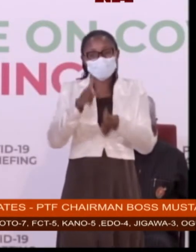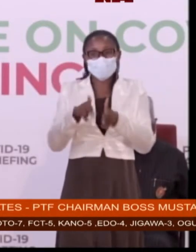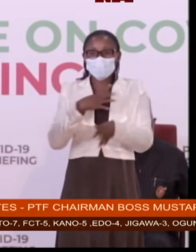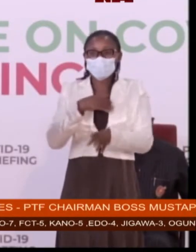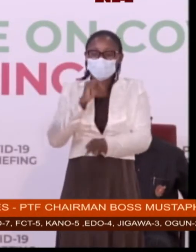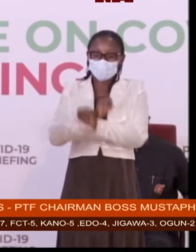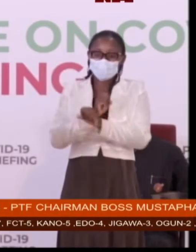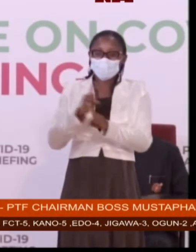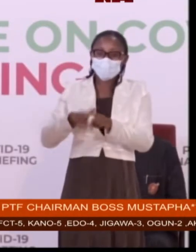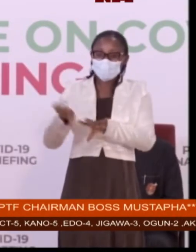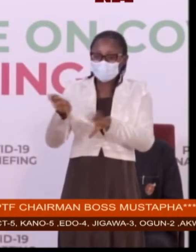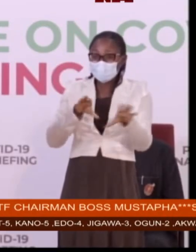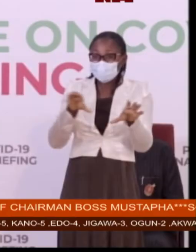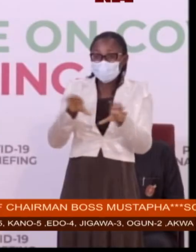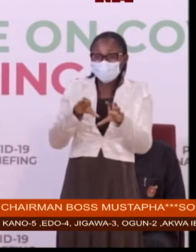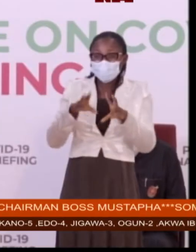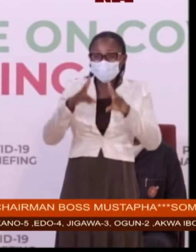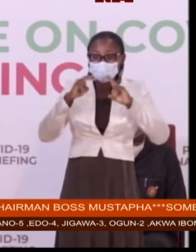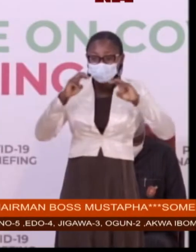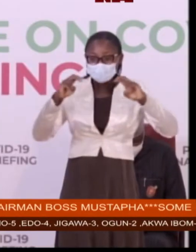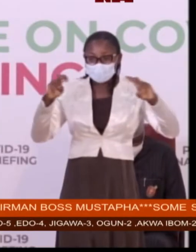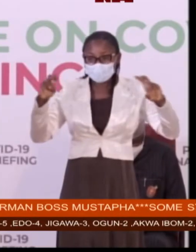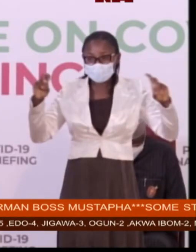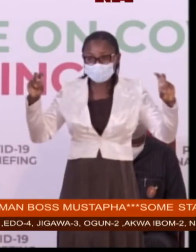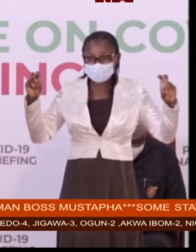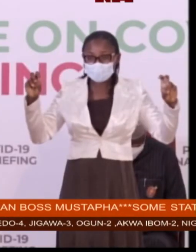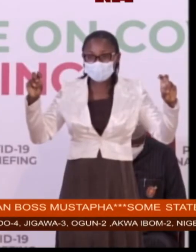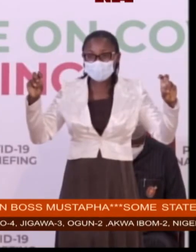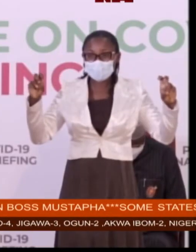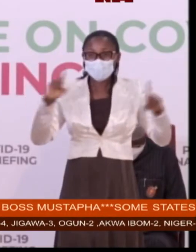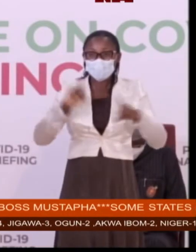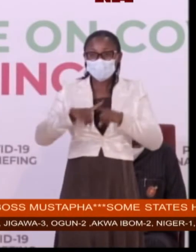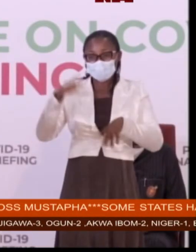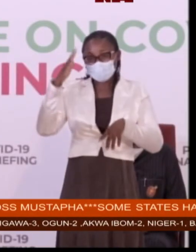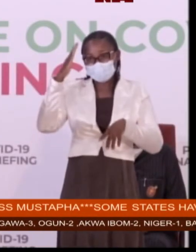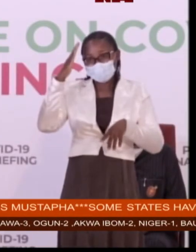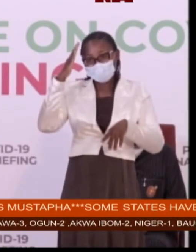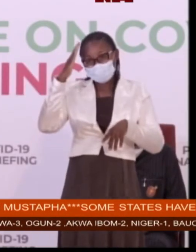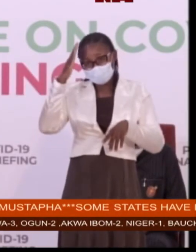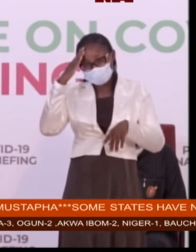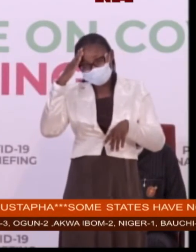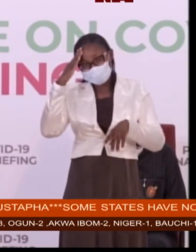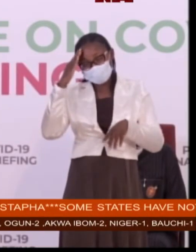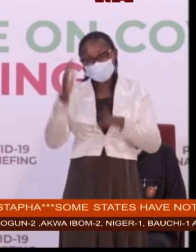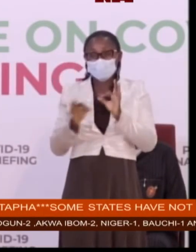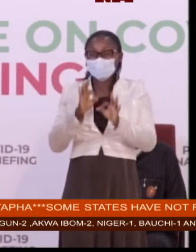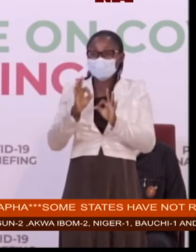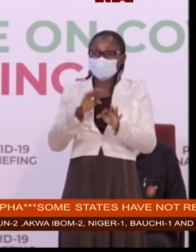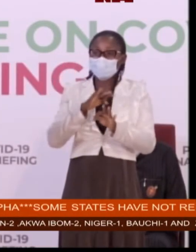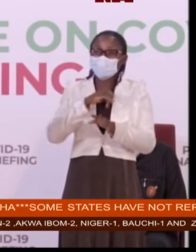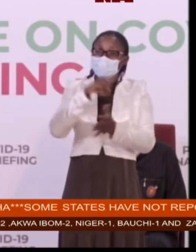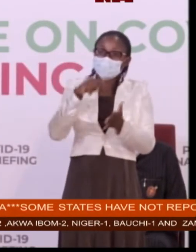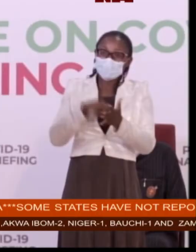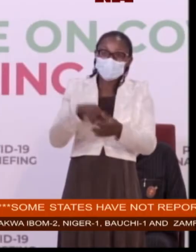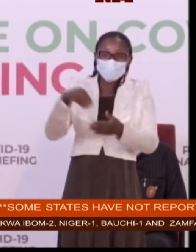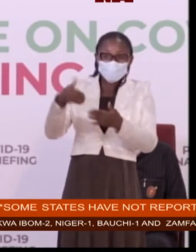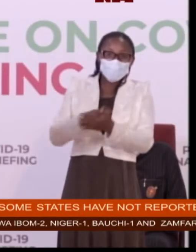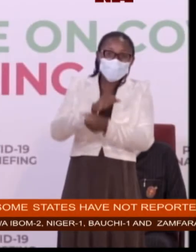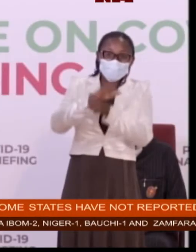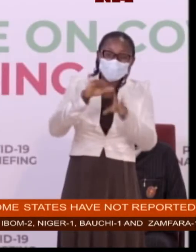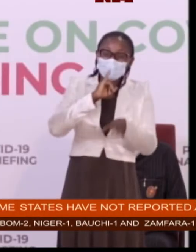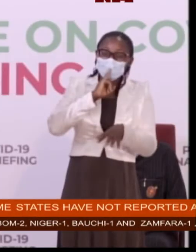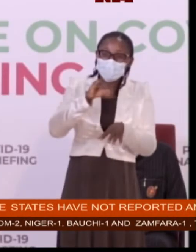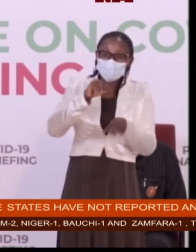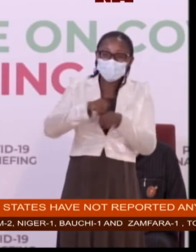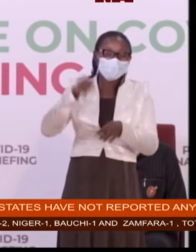to do the sequences that we need to do in order to verify if this variant exists in Nigeria or not.